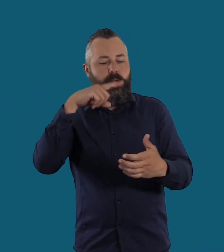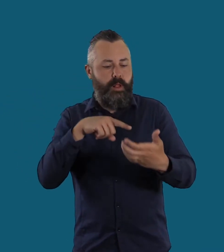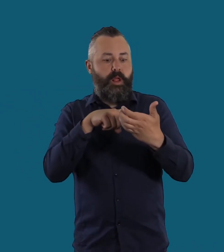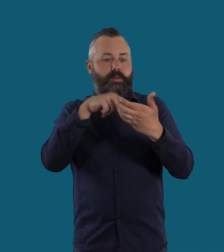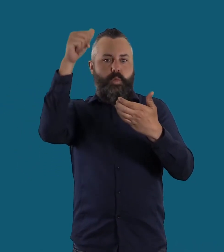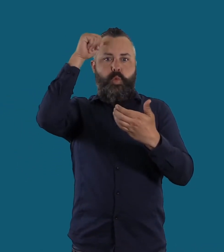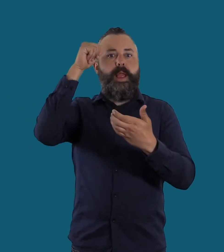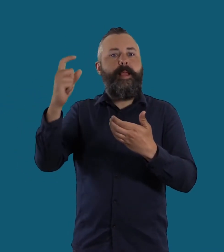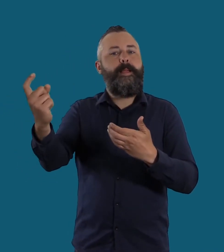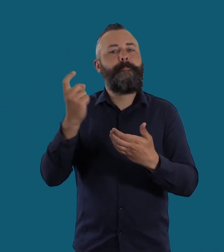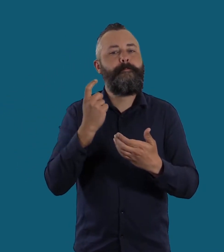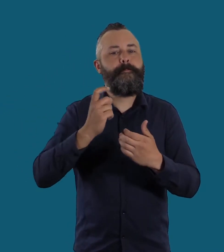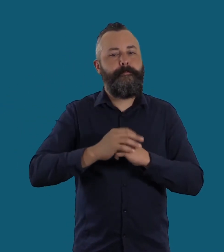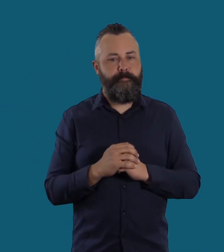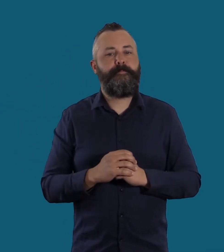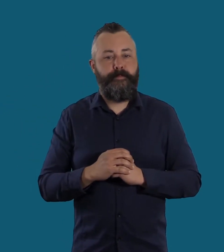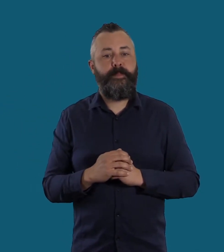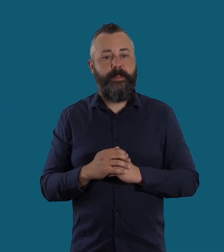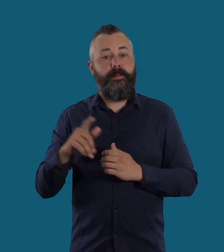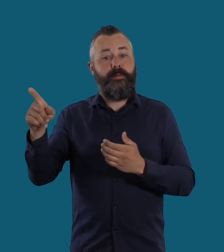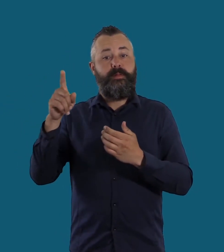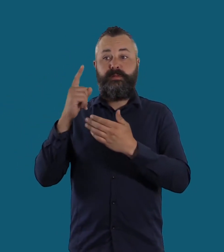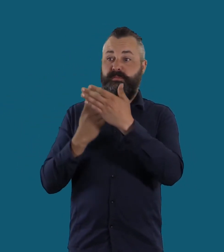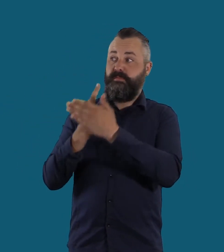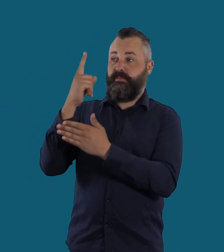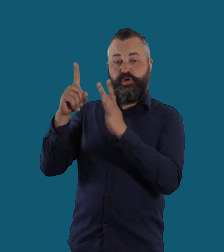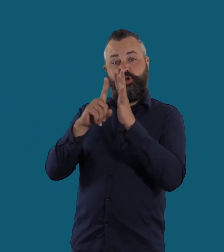may also share warnings with their audiences as well.